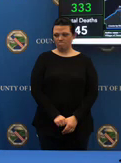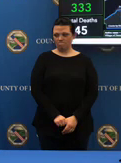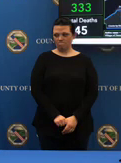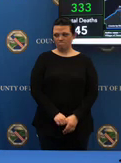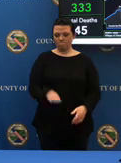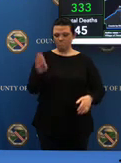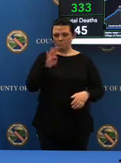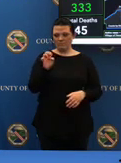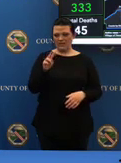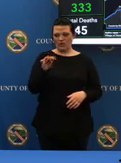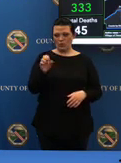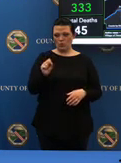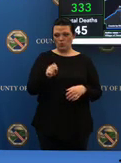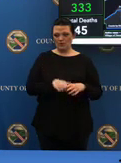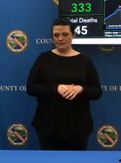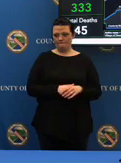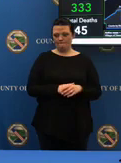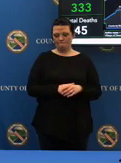B News.